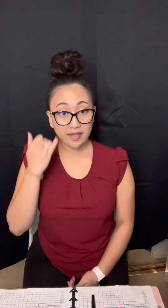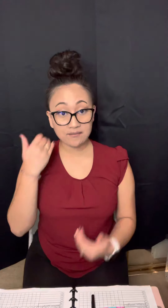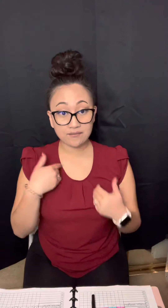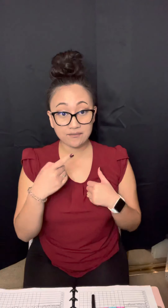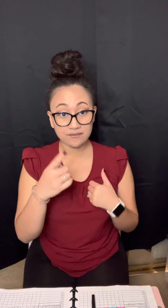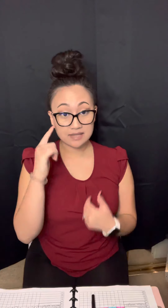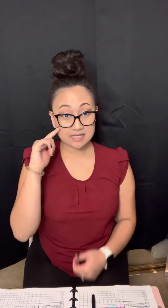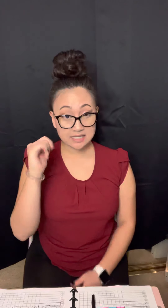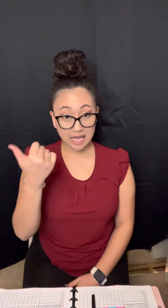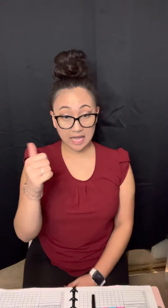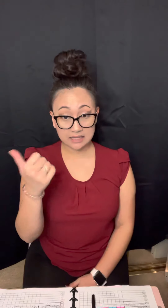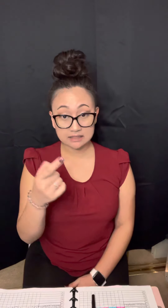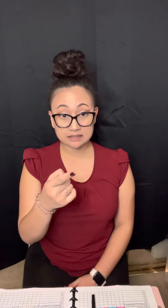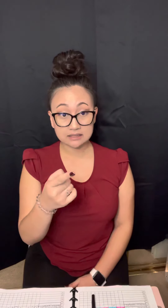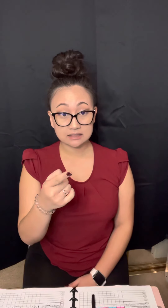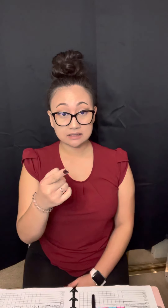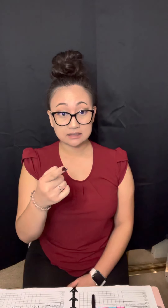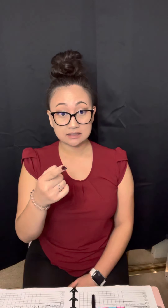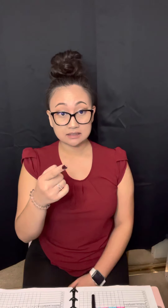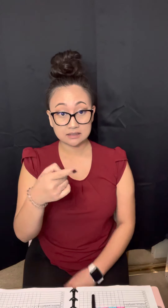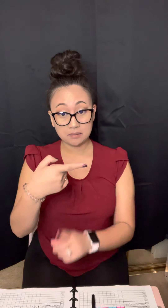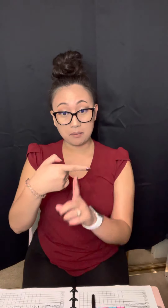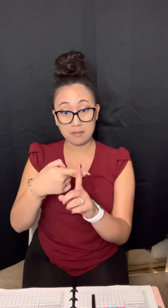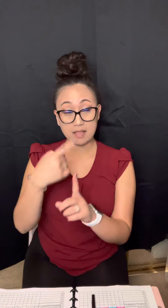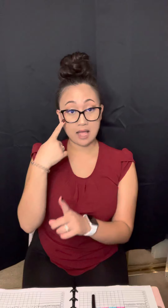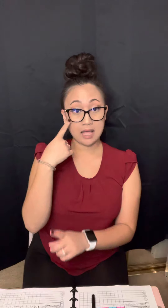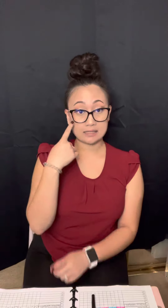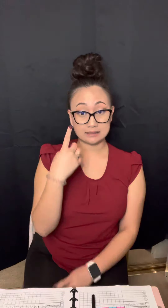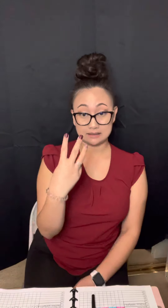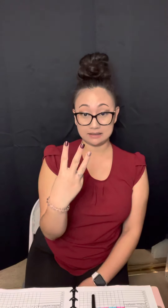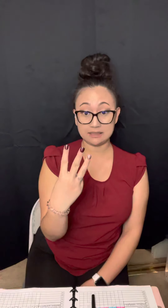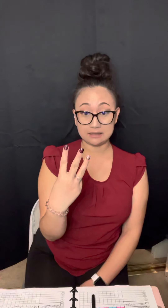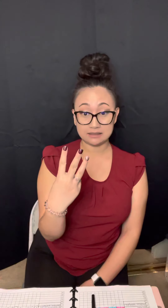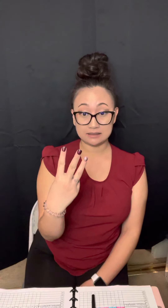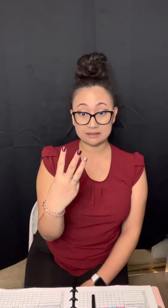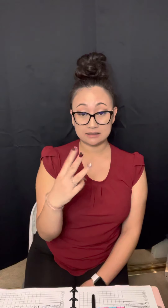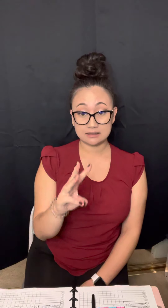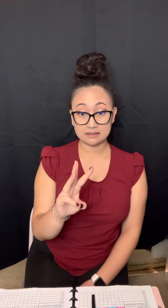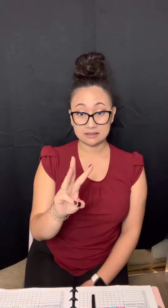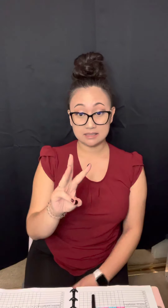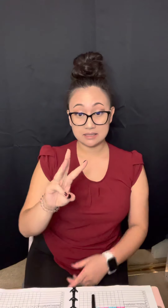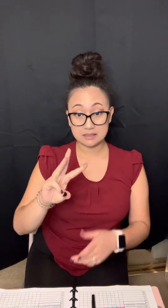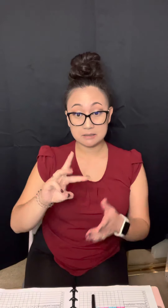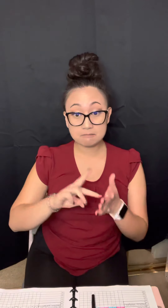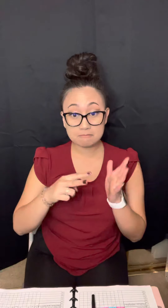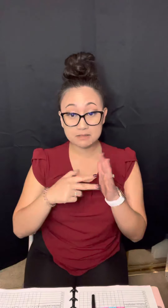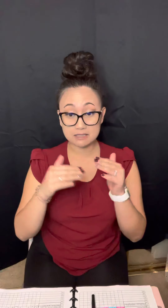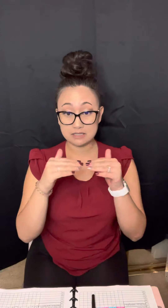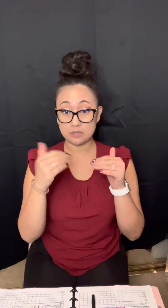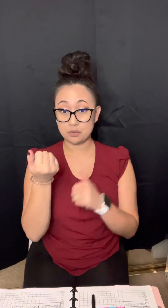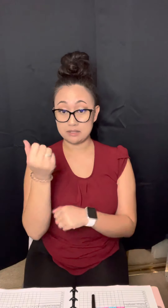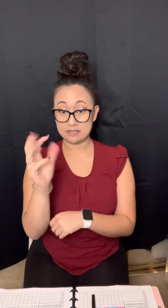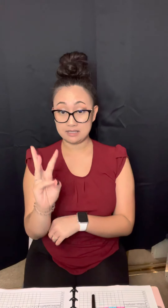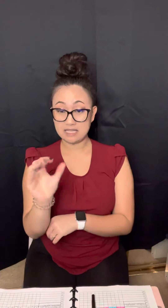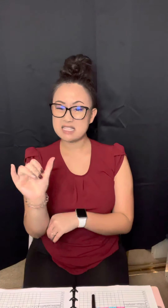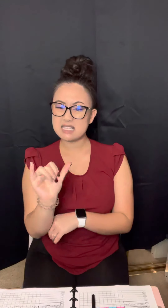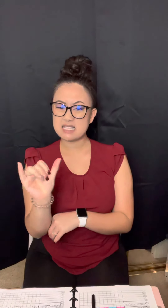10 plus 6, that equals 16, just like a dime and a nickel and a penny. What if I did